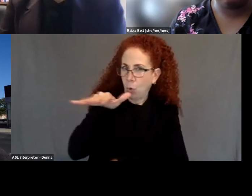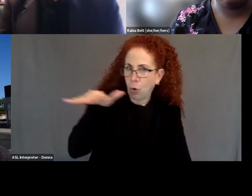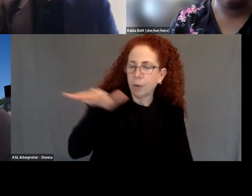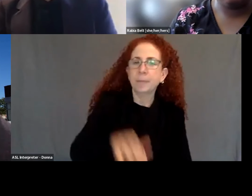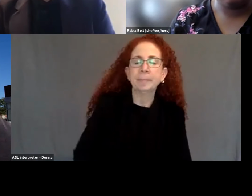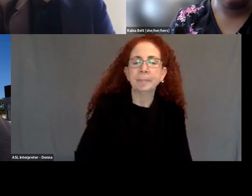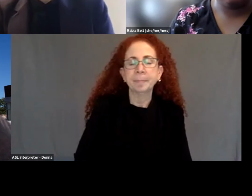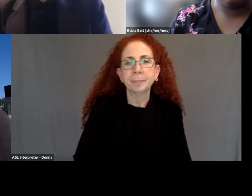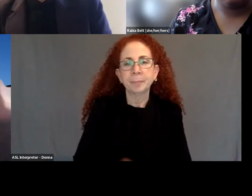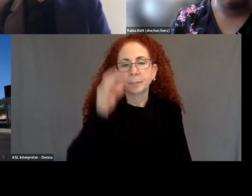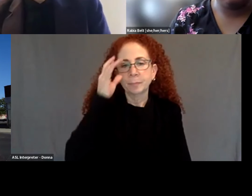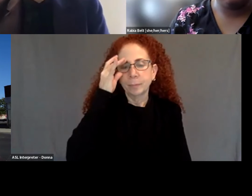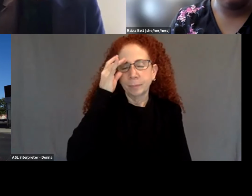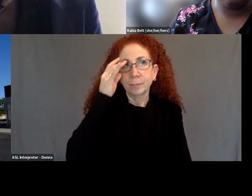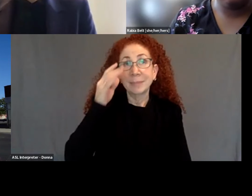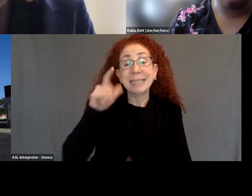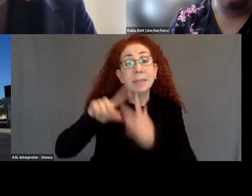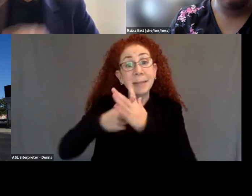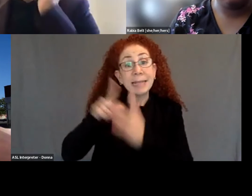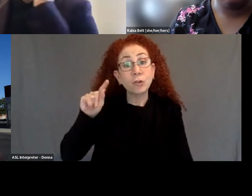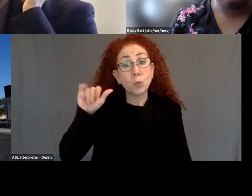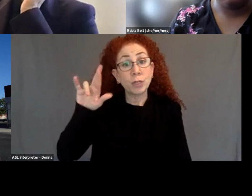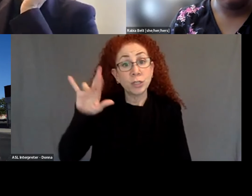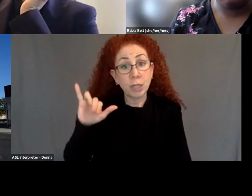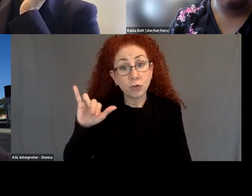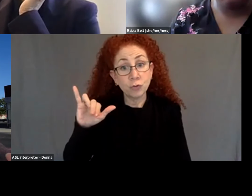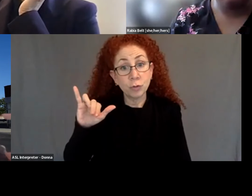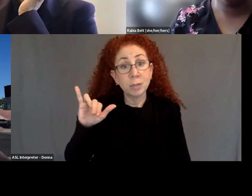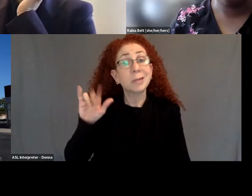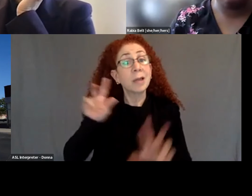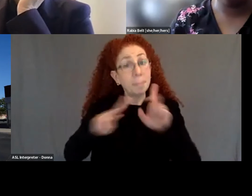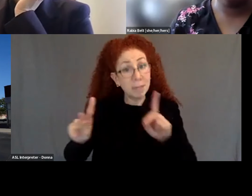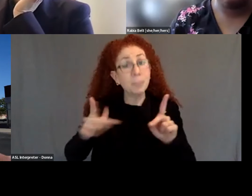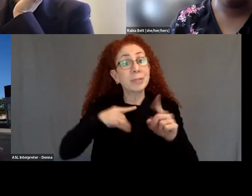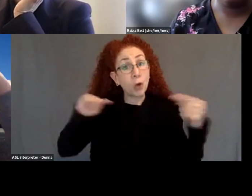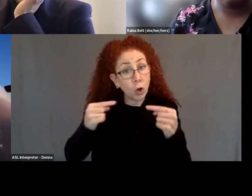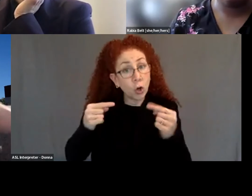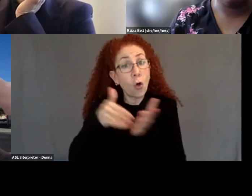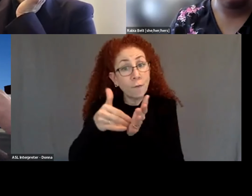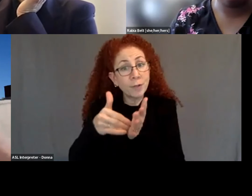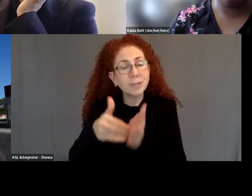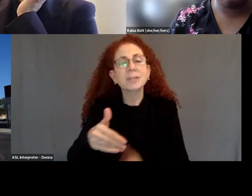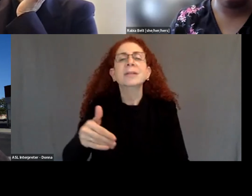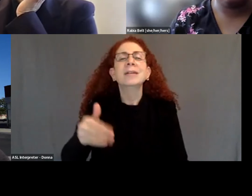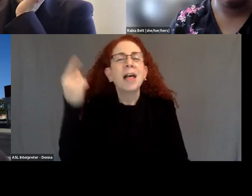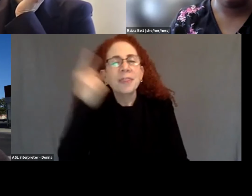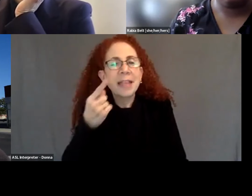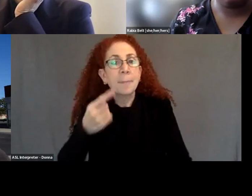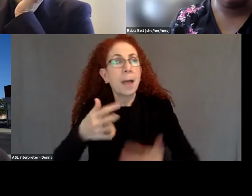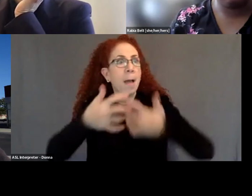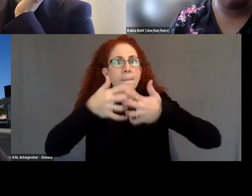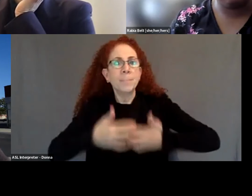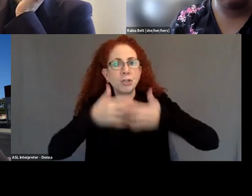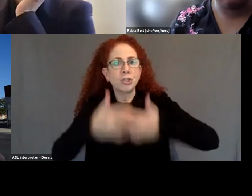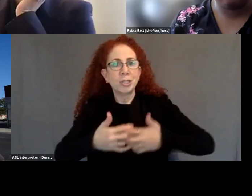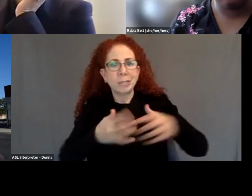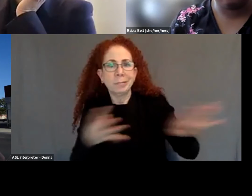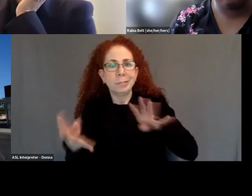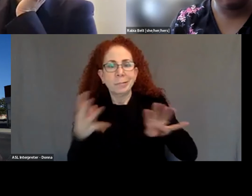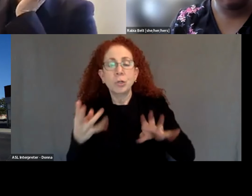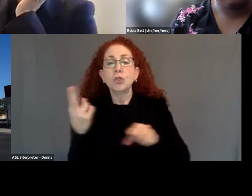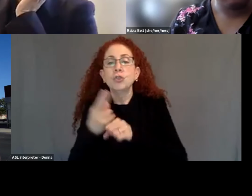so in the early 20th century, people get hurt a lot. If you think about a machinist running a drill press, if you're running a drill press for 30